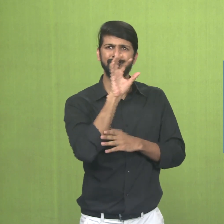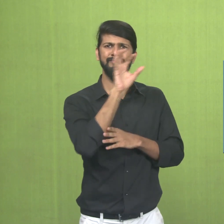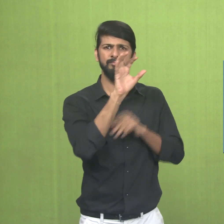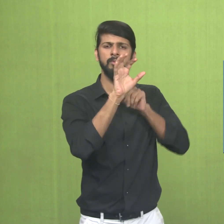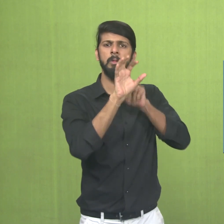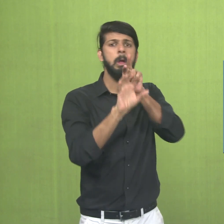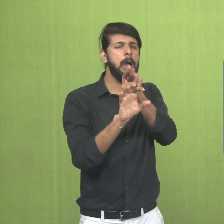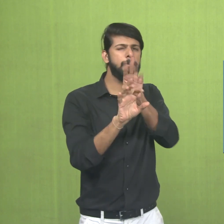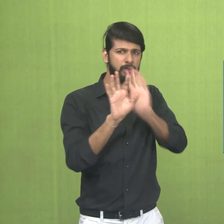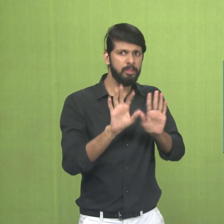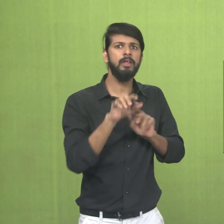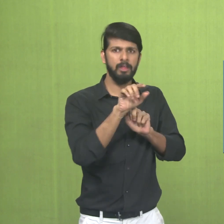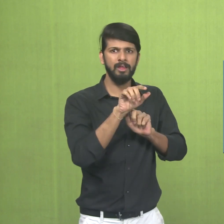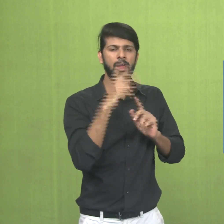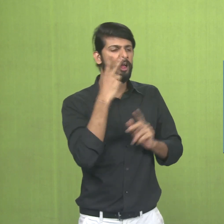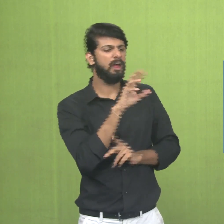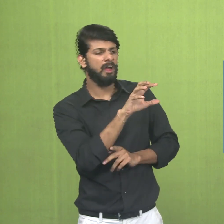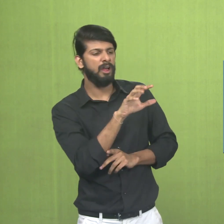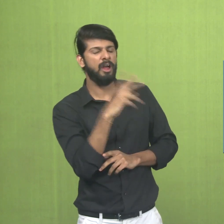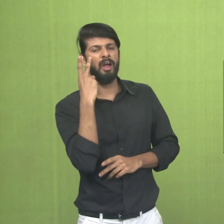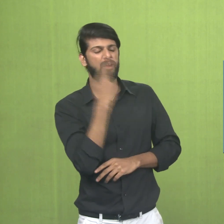This painting is of a dying camel